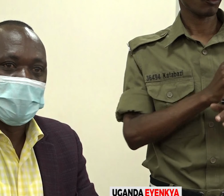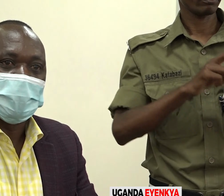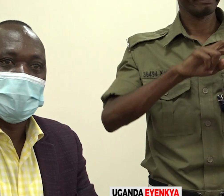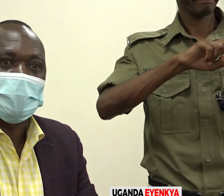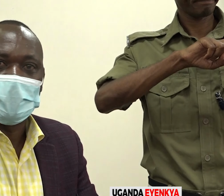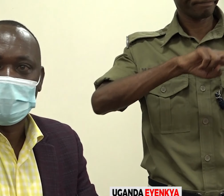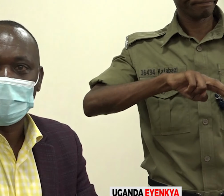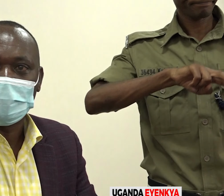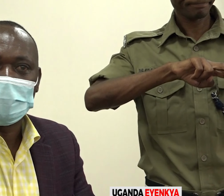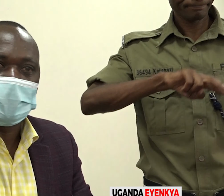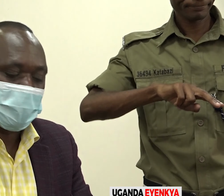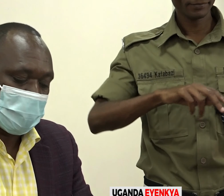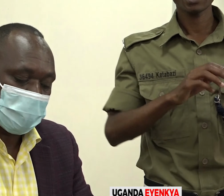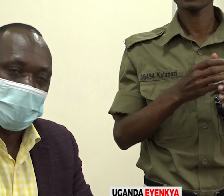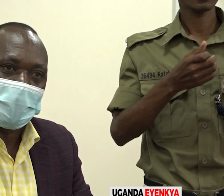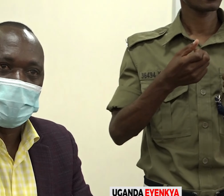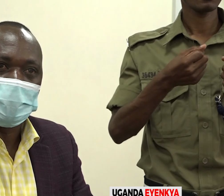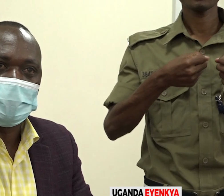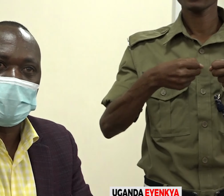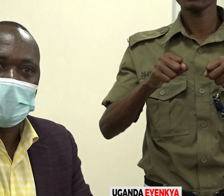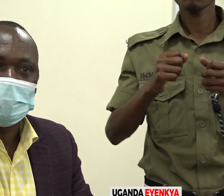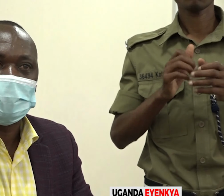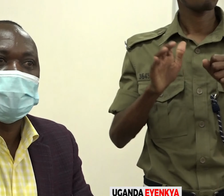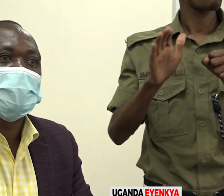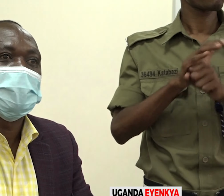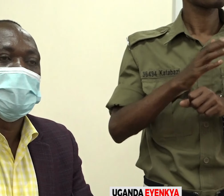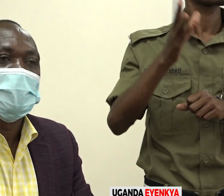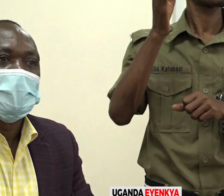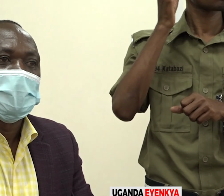and search was conducted with full knowledge of his lawyers